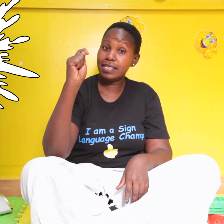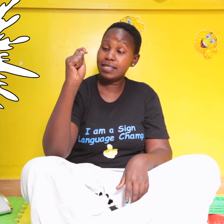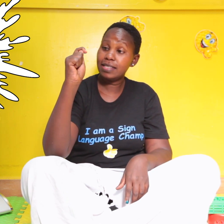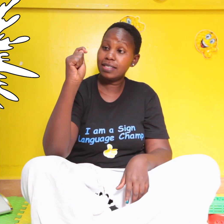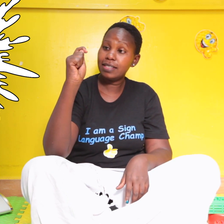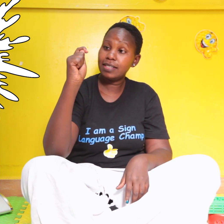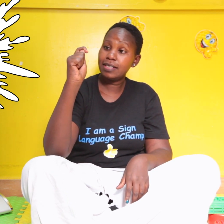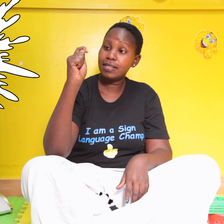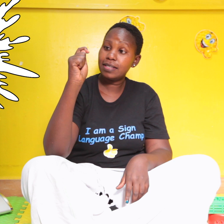T,